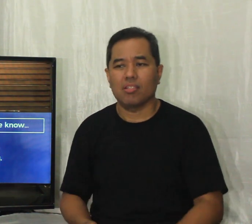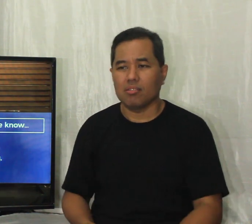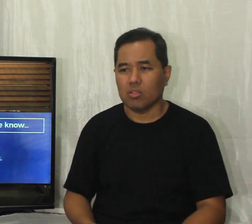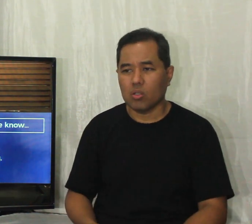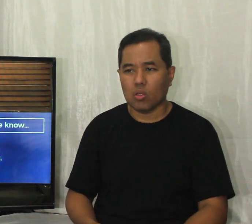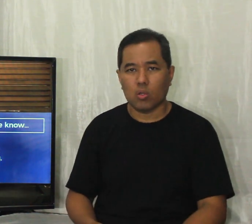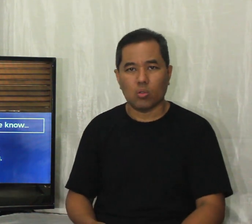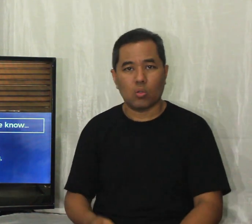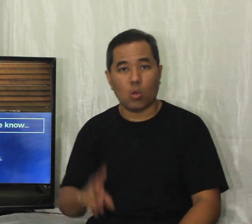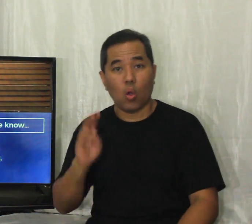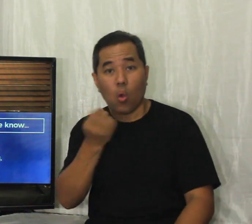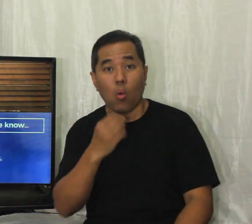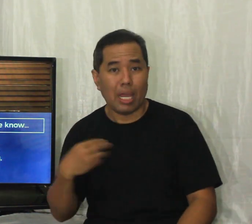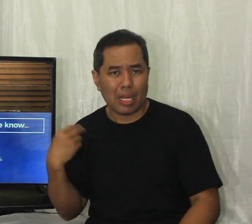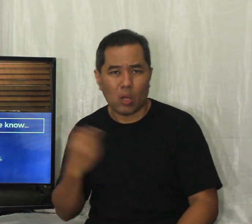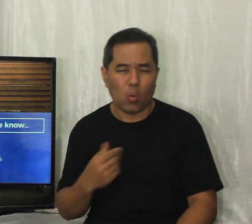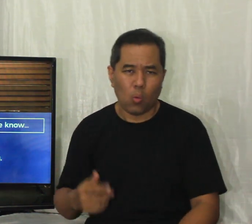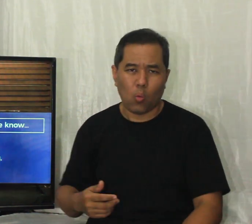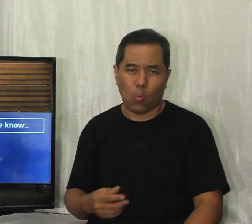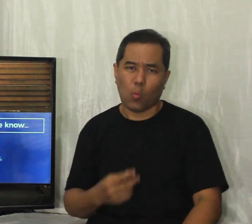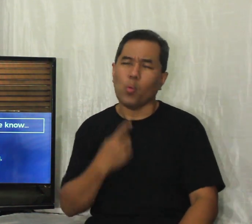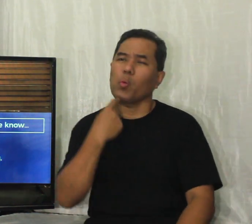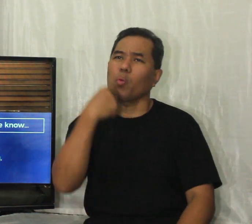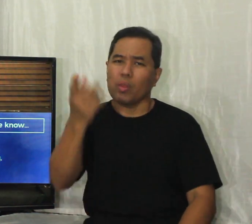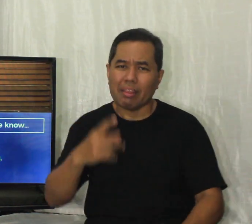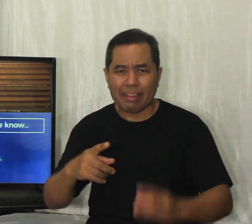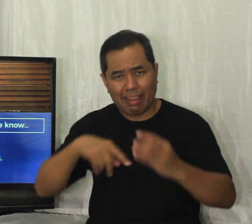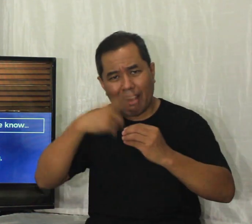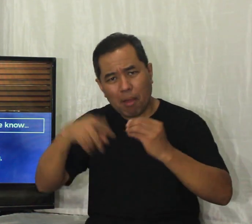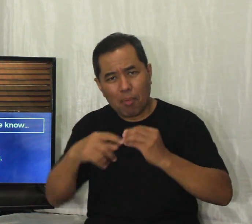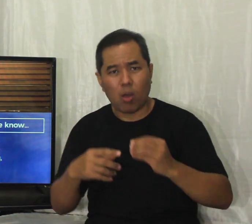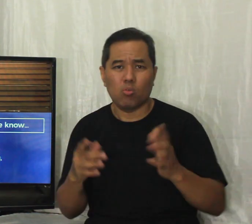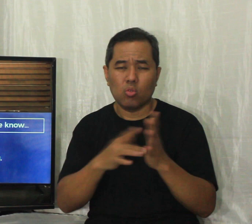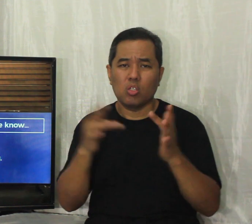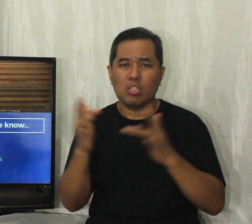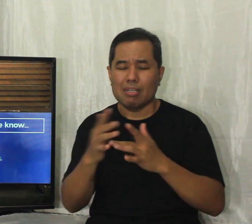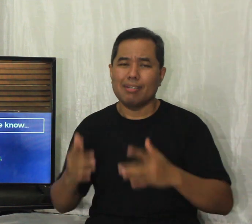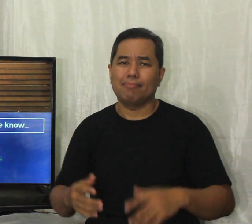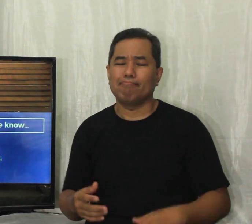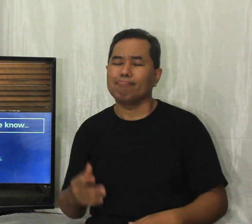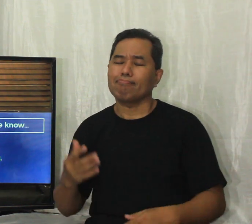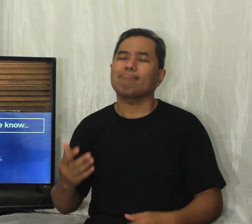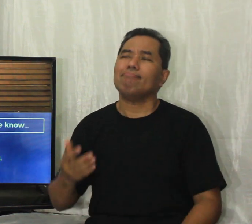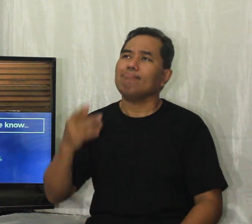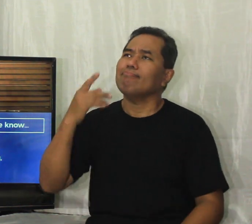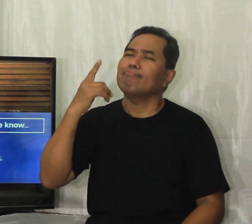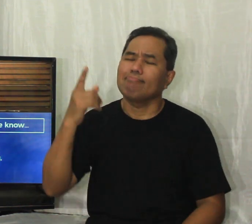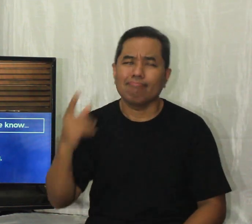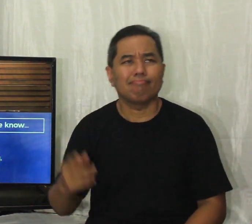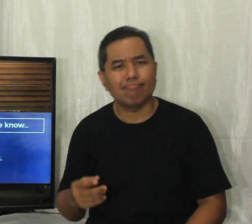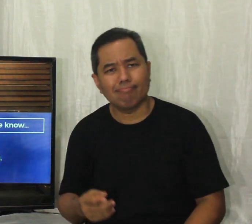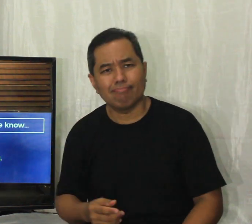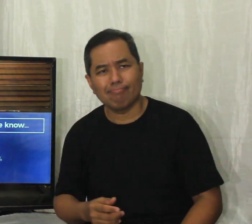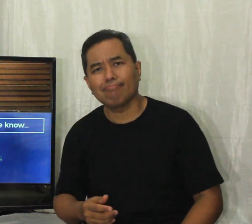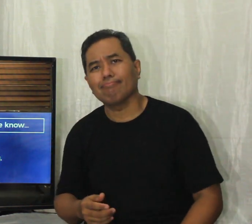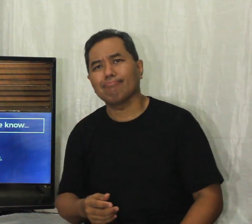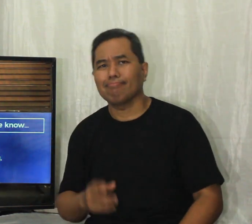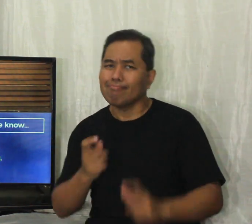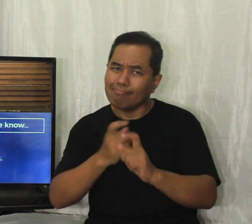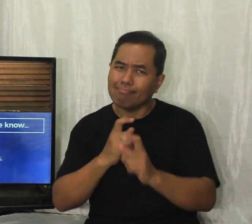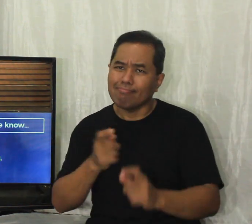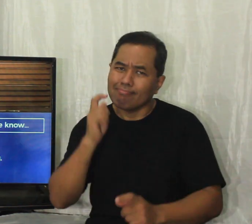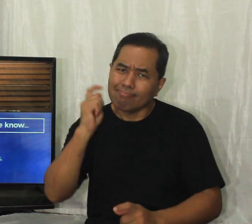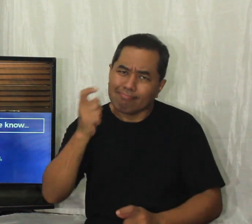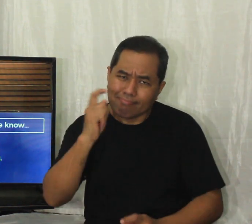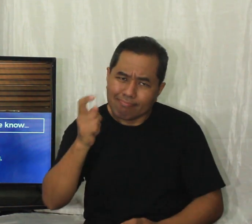actually expedite the return of Christ. Nobody knows the exact date, but He did say, until the good news is